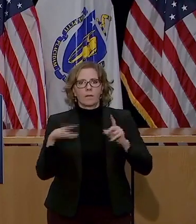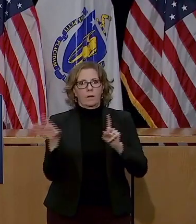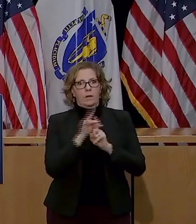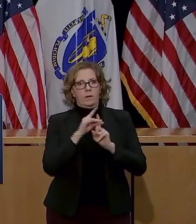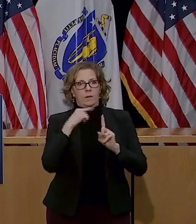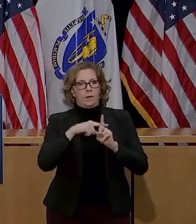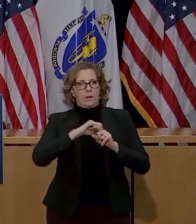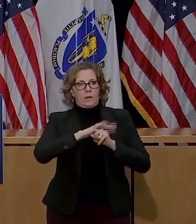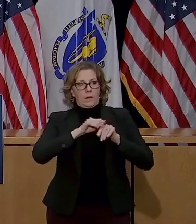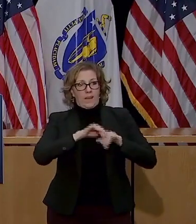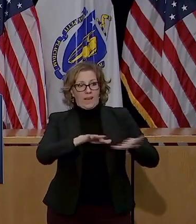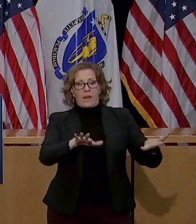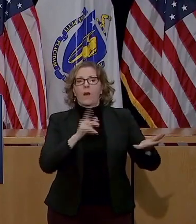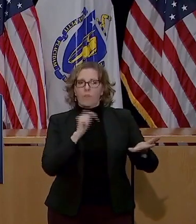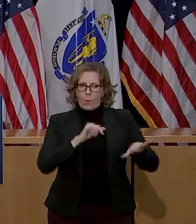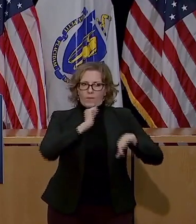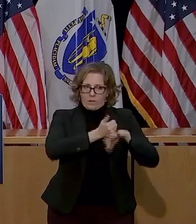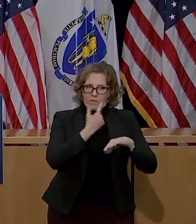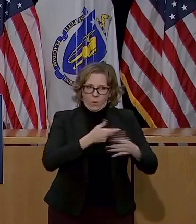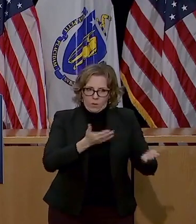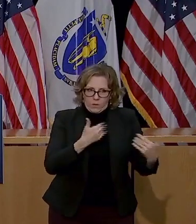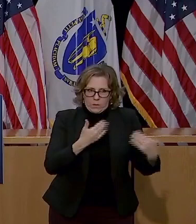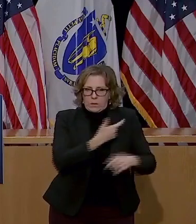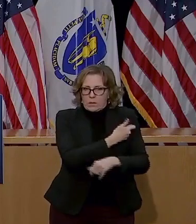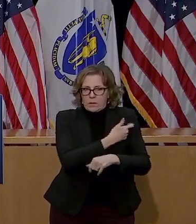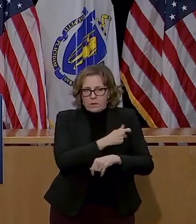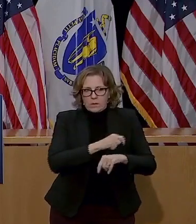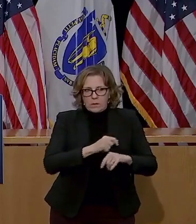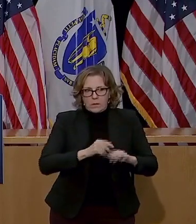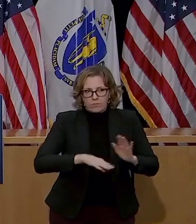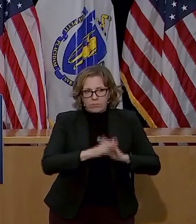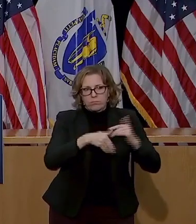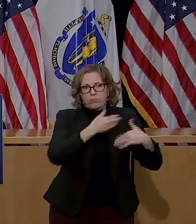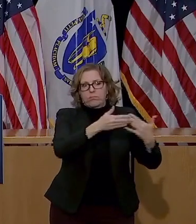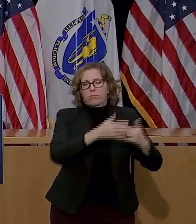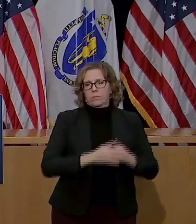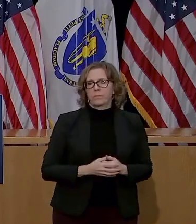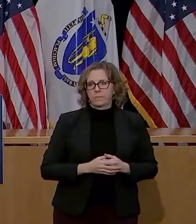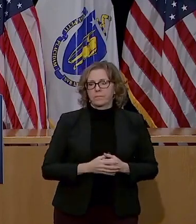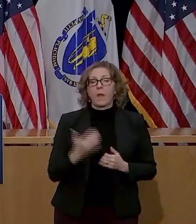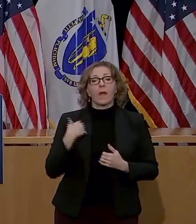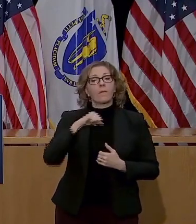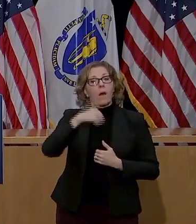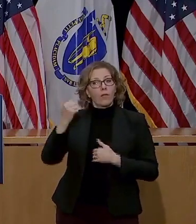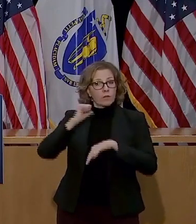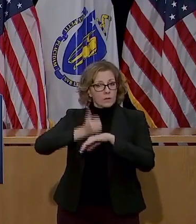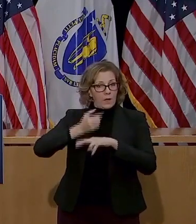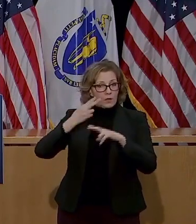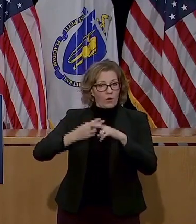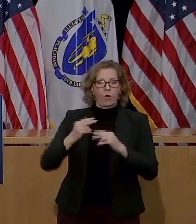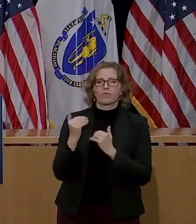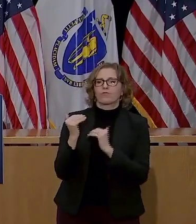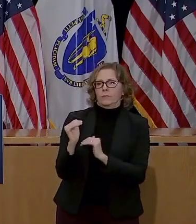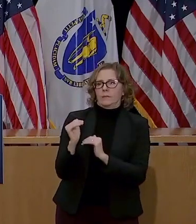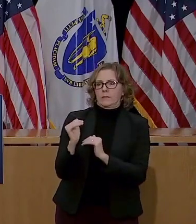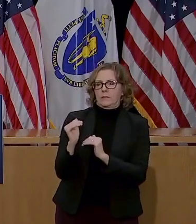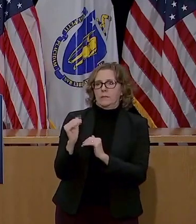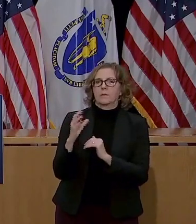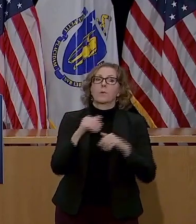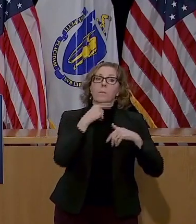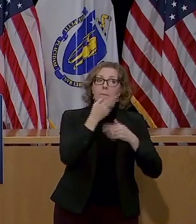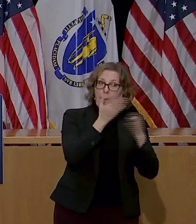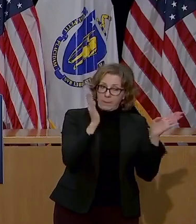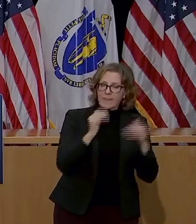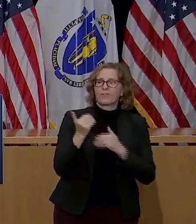map as public vaccine sites and restricted vaccine sites. This week alone, we're opening 57